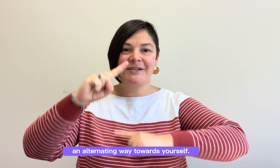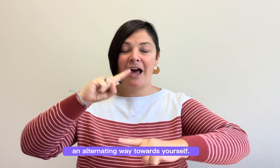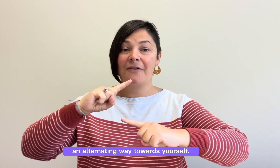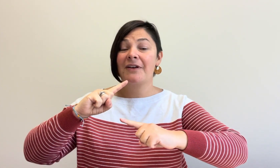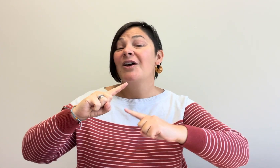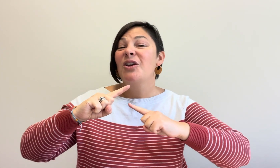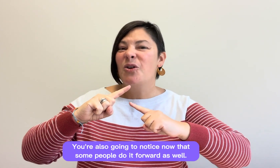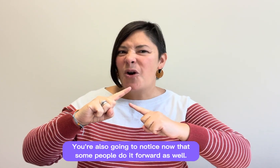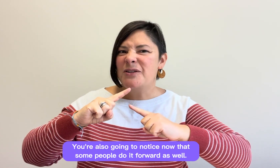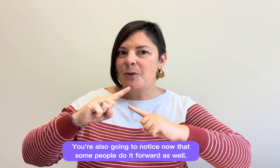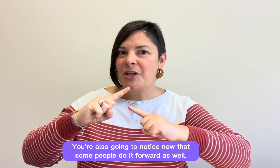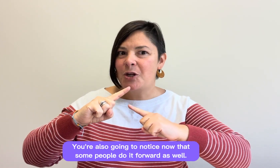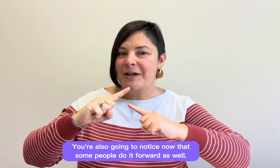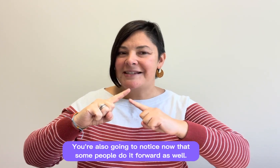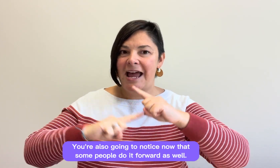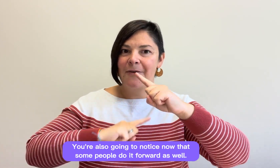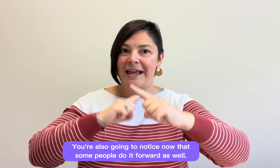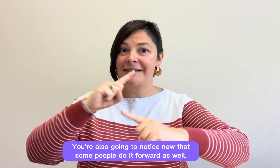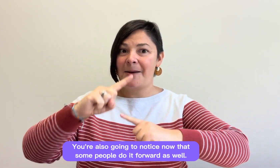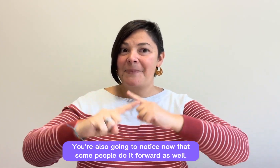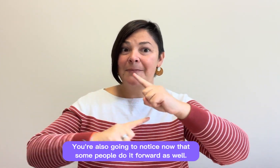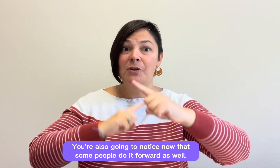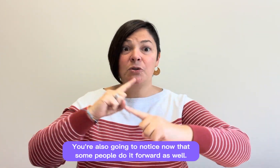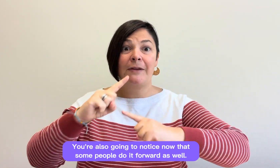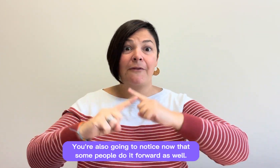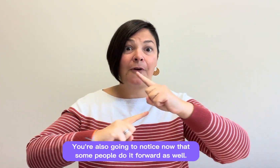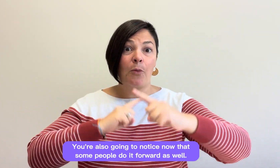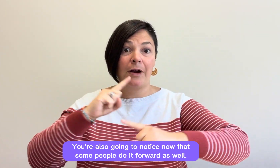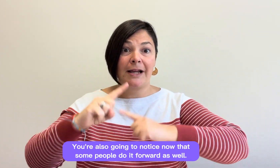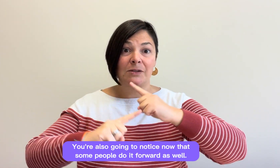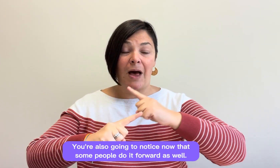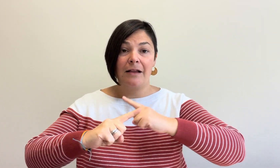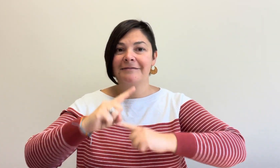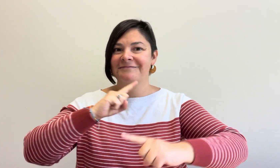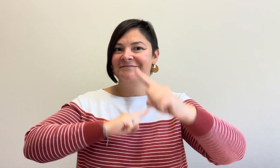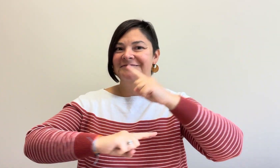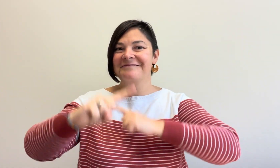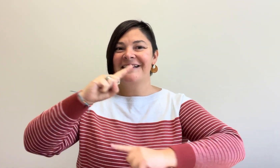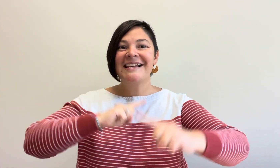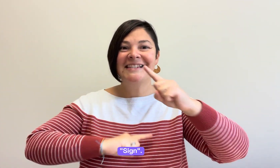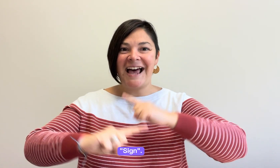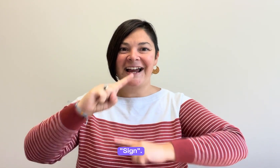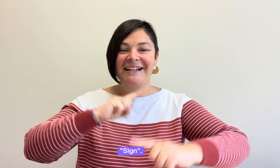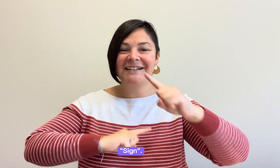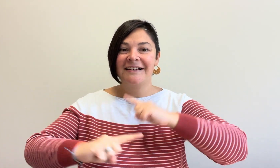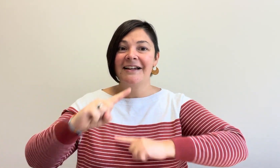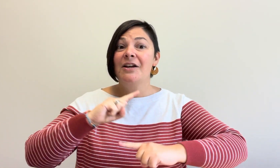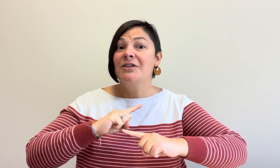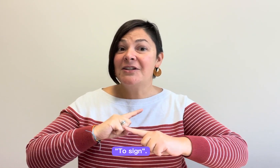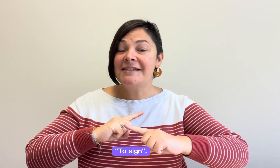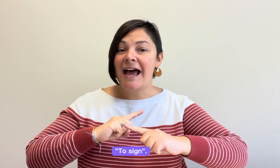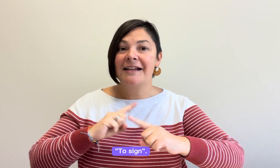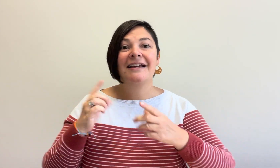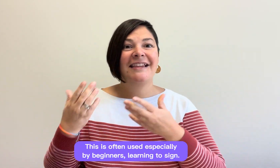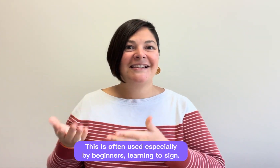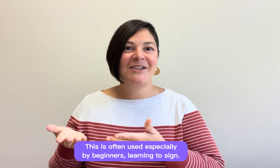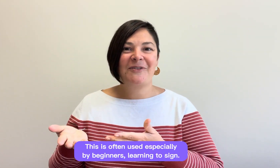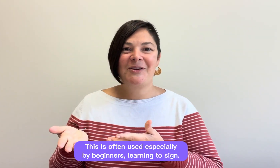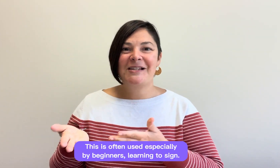yourself. You're also going to notice now that some people do it forward as well. Sign. To sign. This is often used